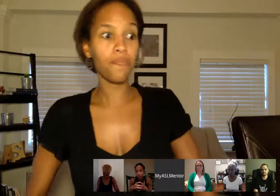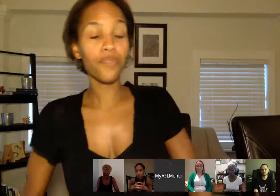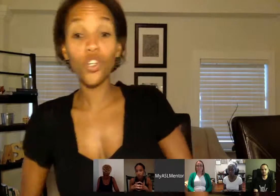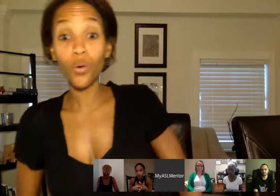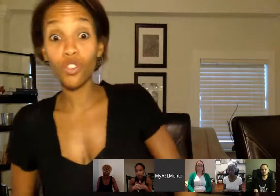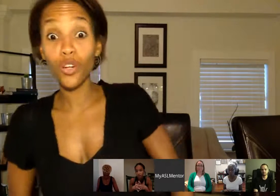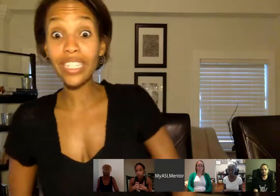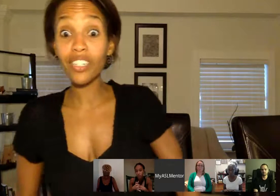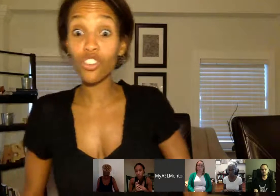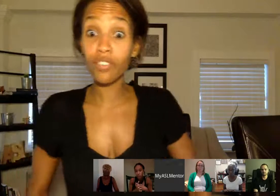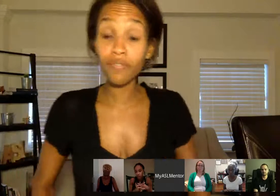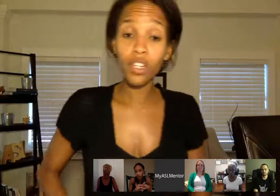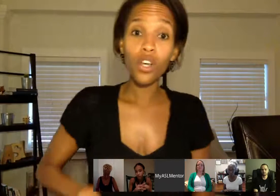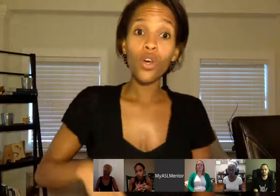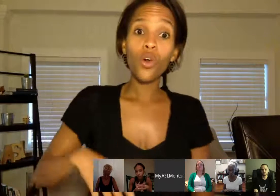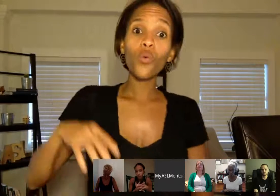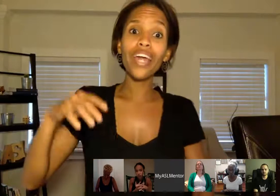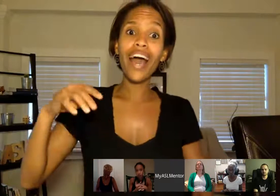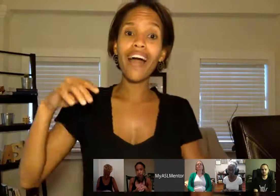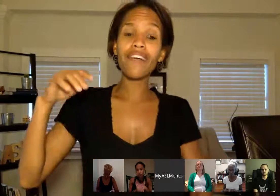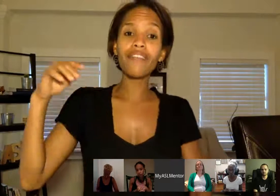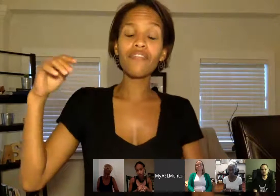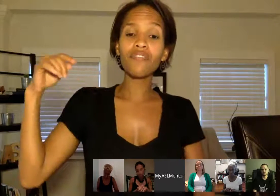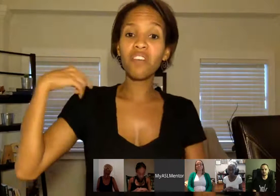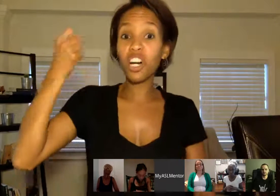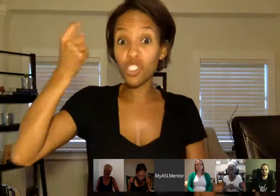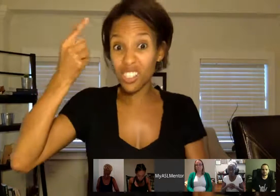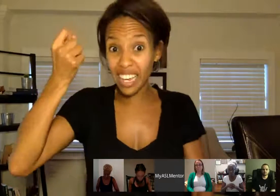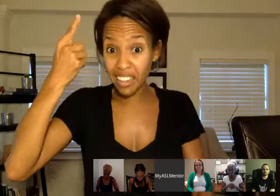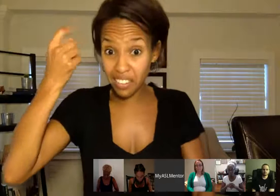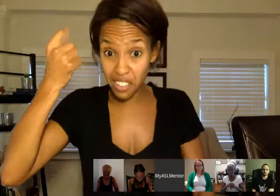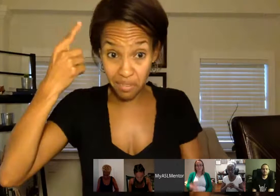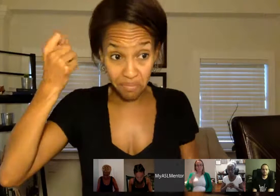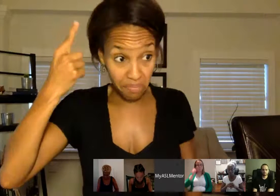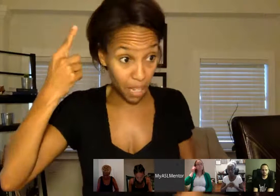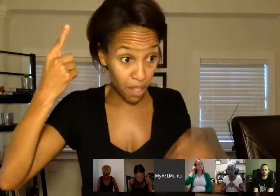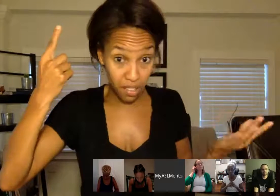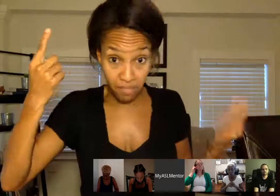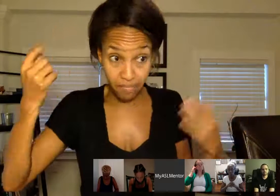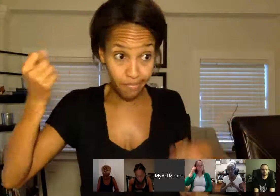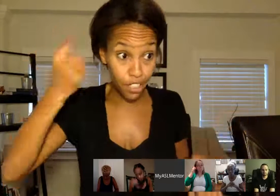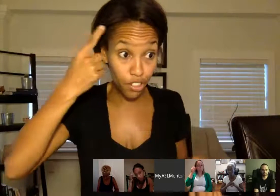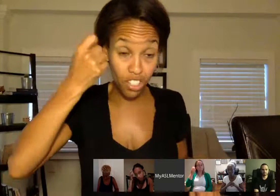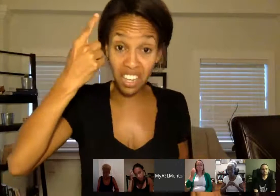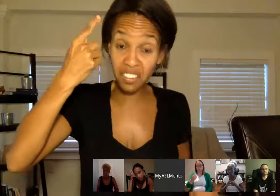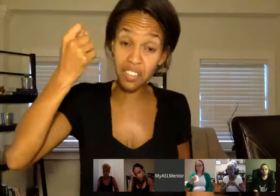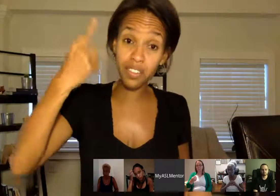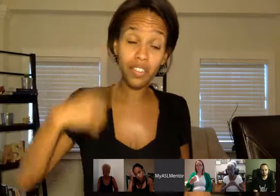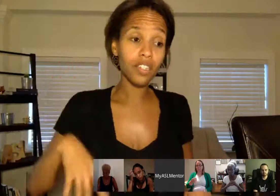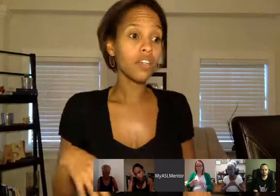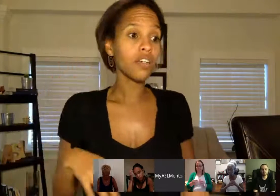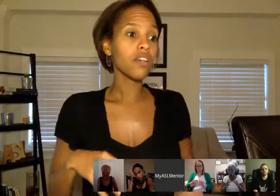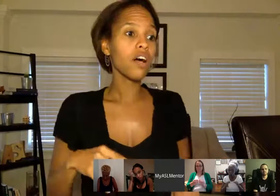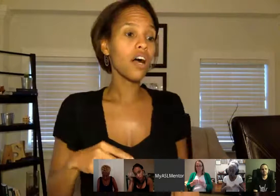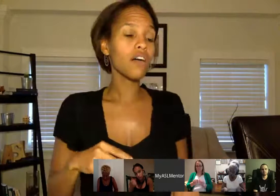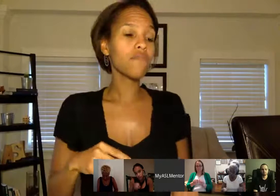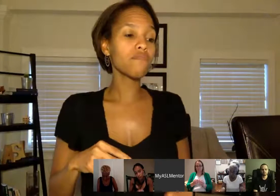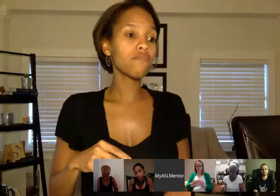Okay, so transition, we have understand, maybe, understand.